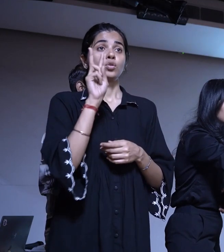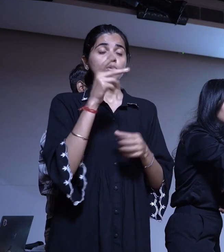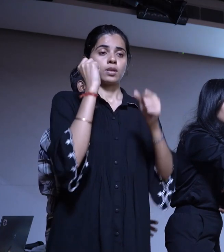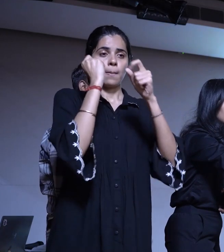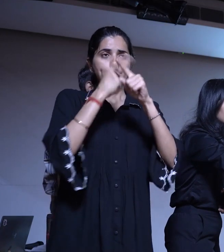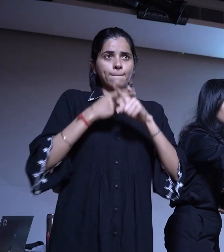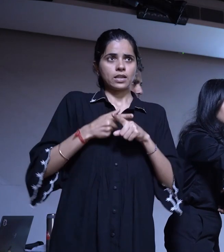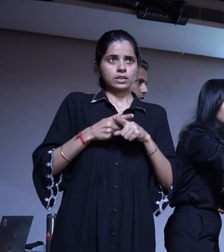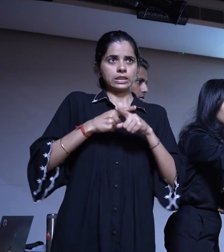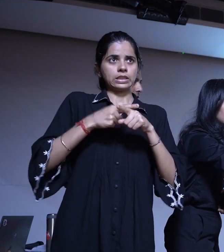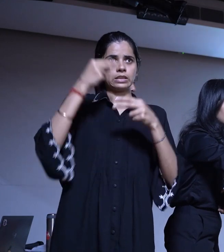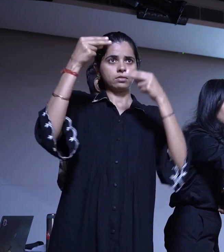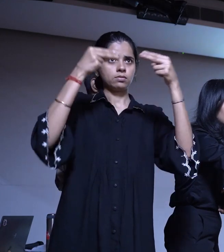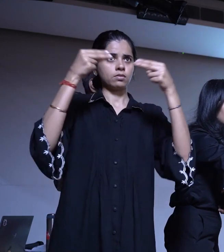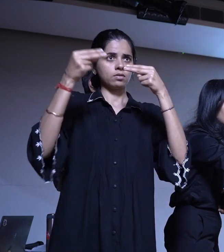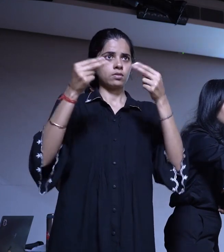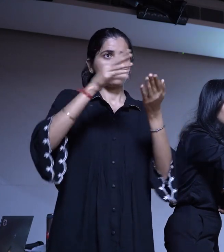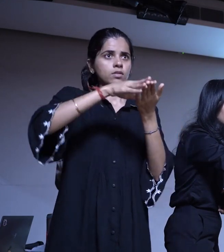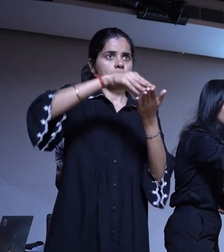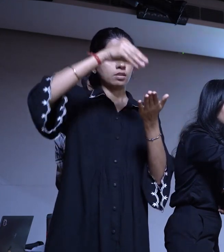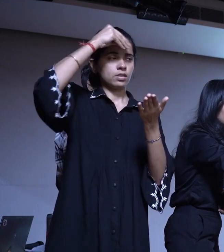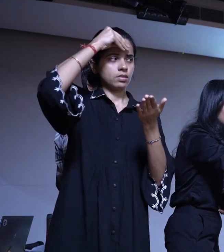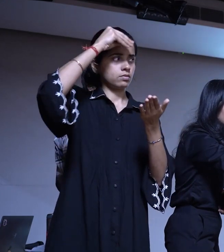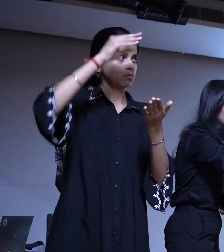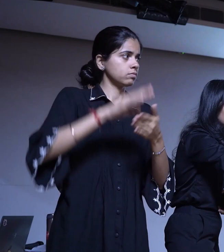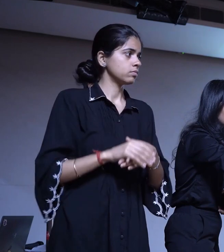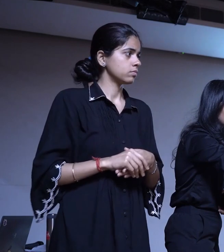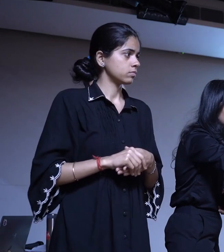matching endings l